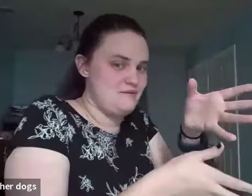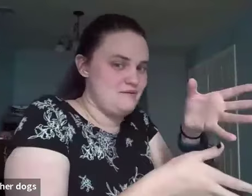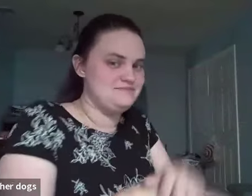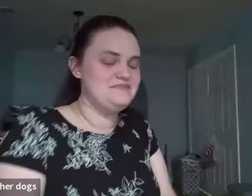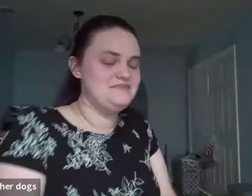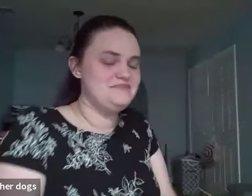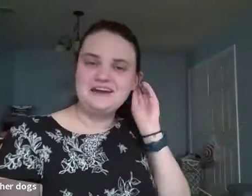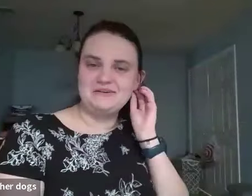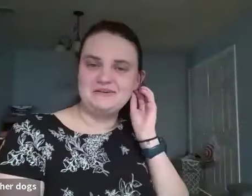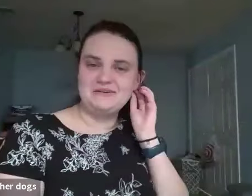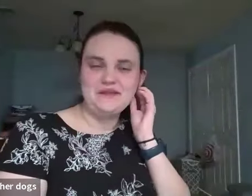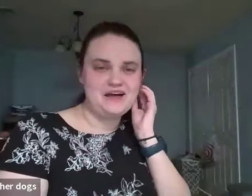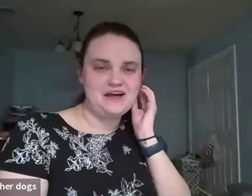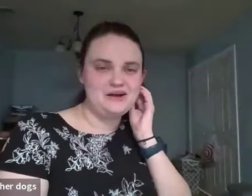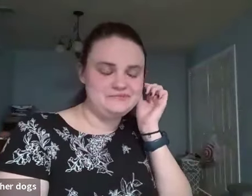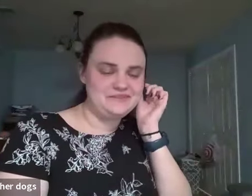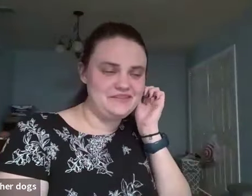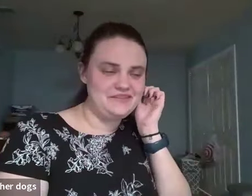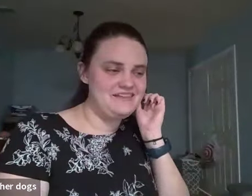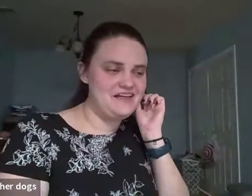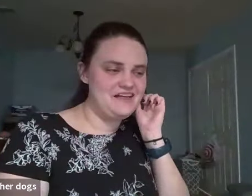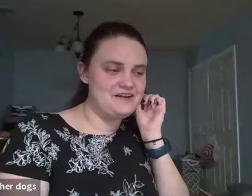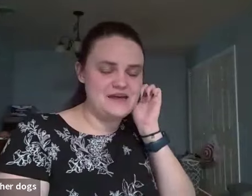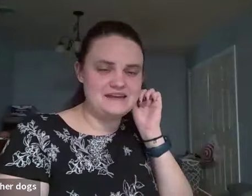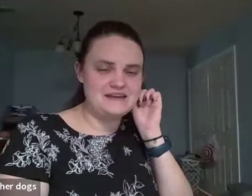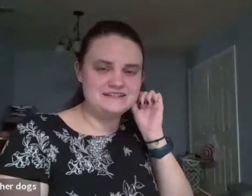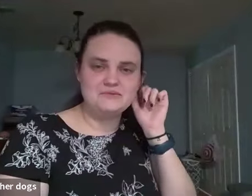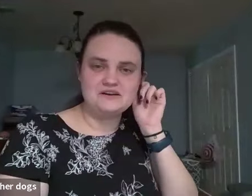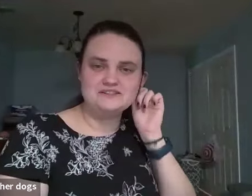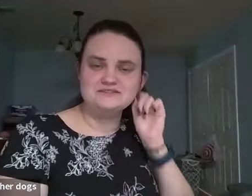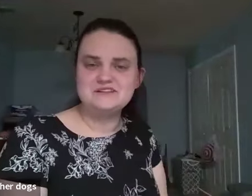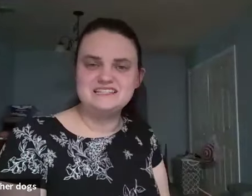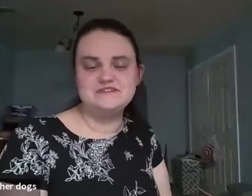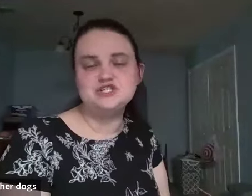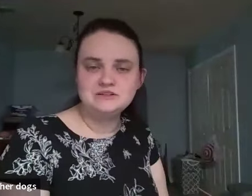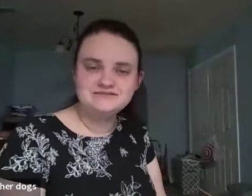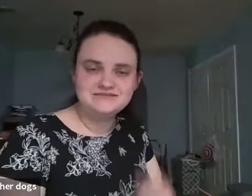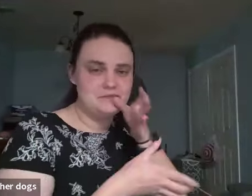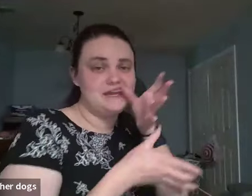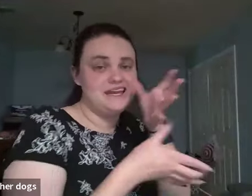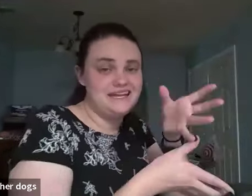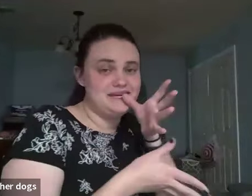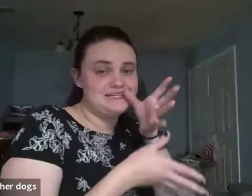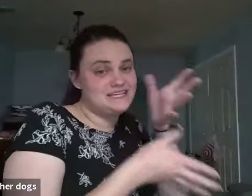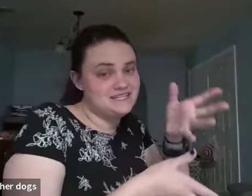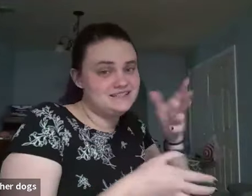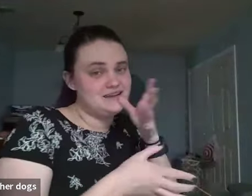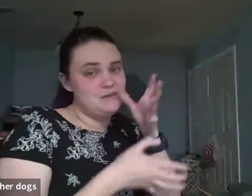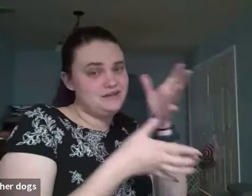up. I know. The thing I love with ASL, but also sometimes not, is the visual. And I'm like, it makes sense. I